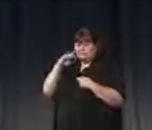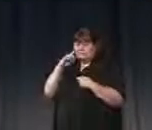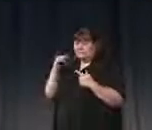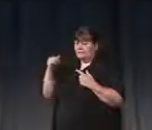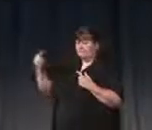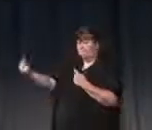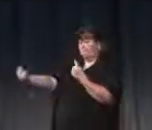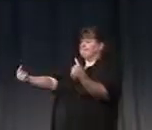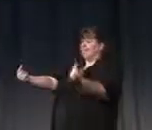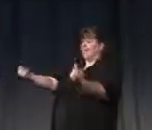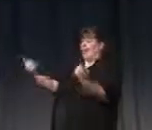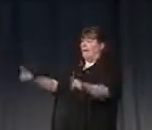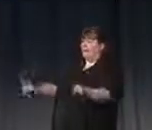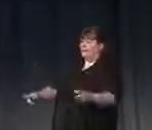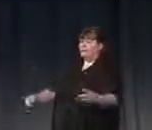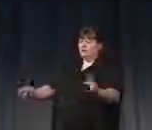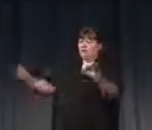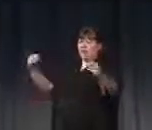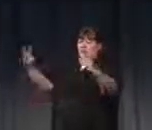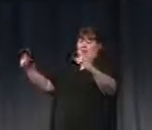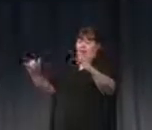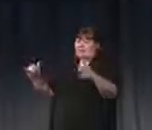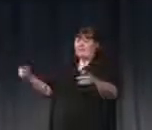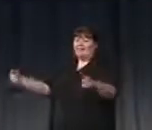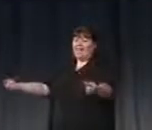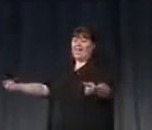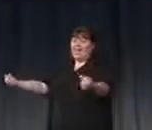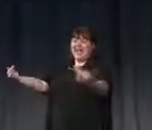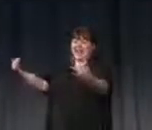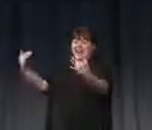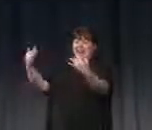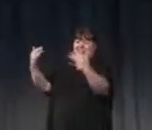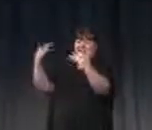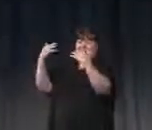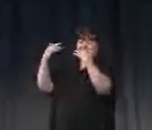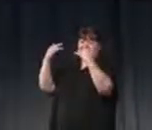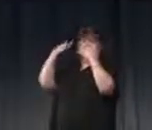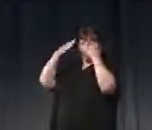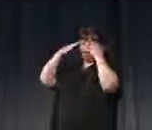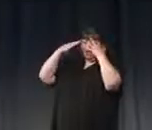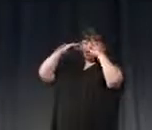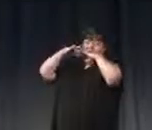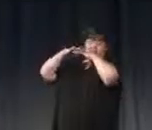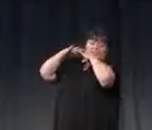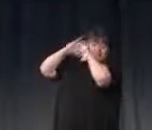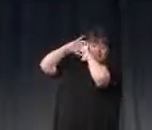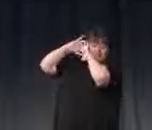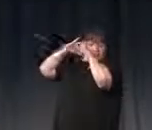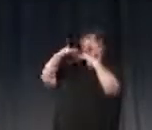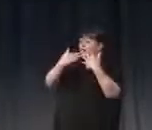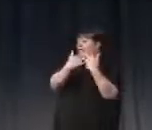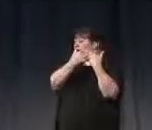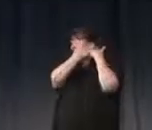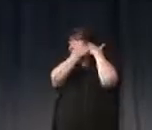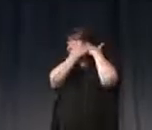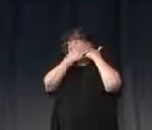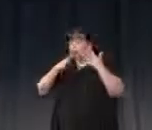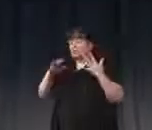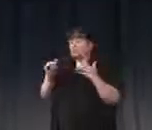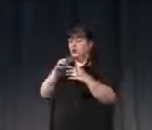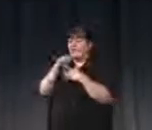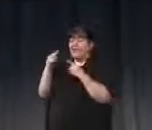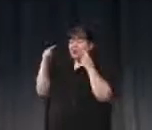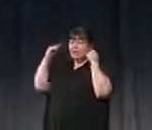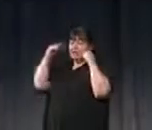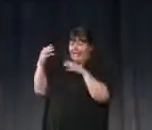say, two different points in space from two different people. They would travel through the air, and they would just sum together at your ear. And so what would enter your brain would be this red signal